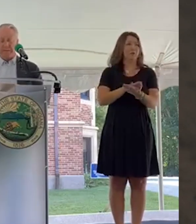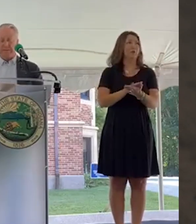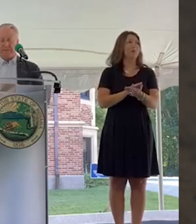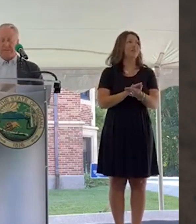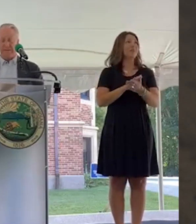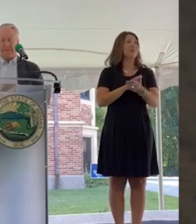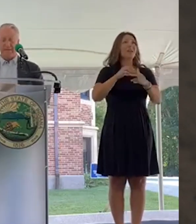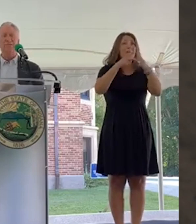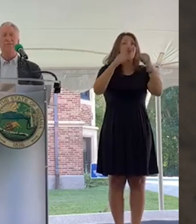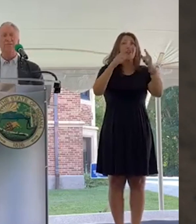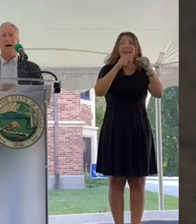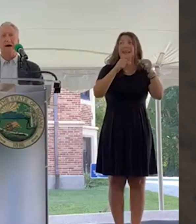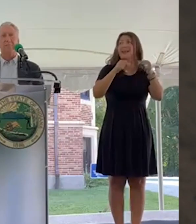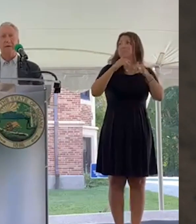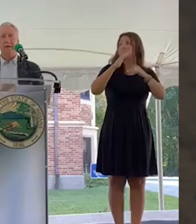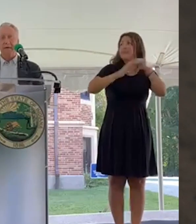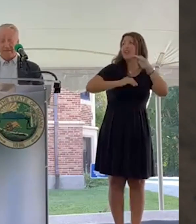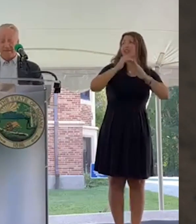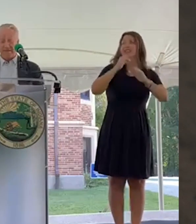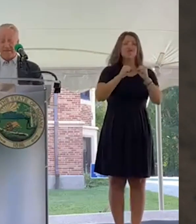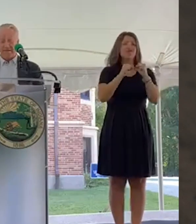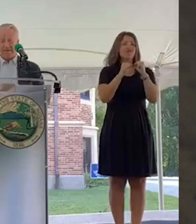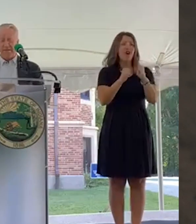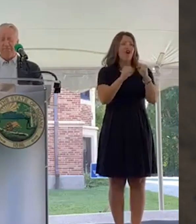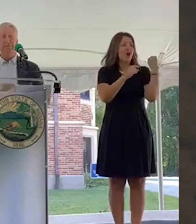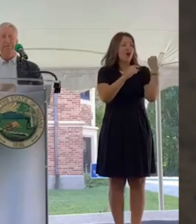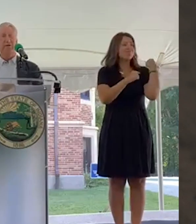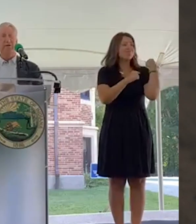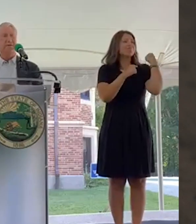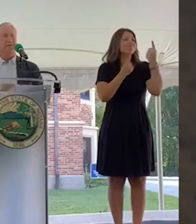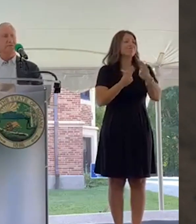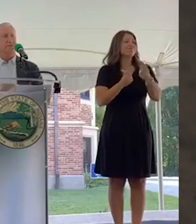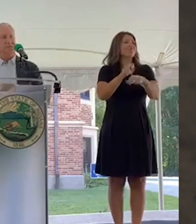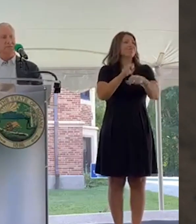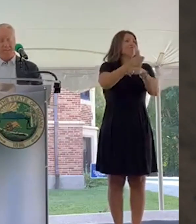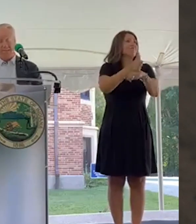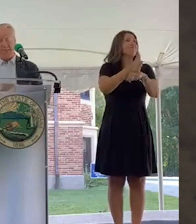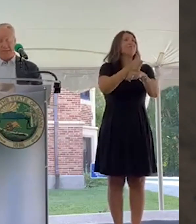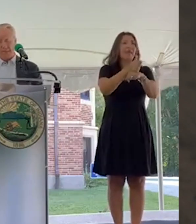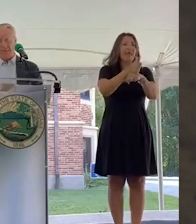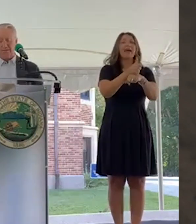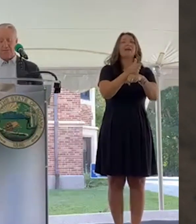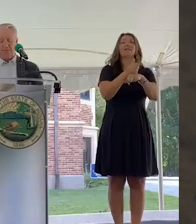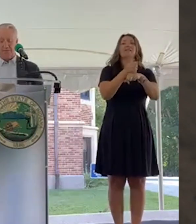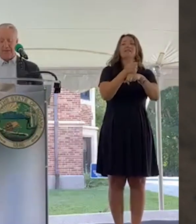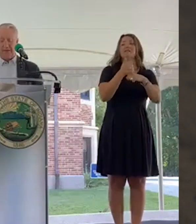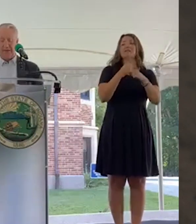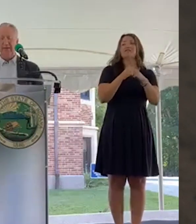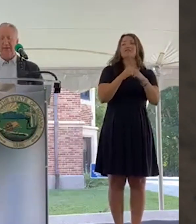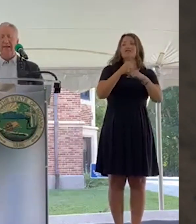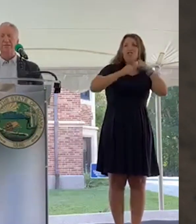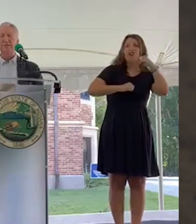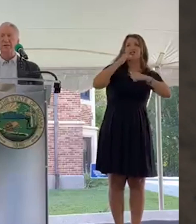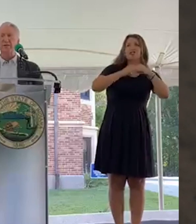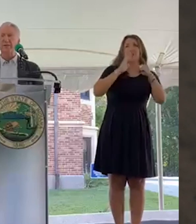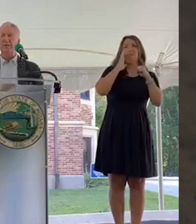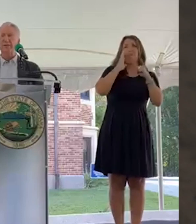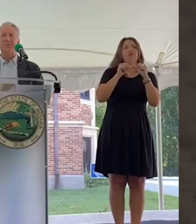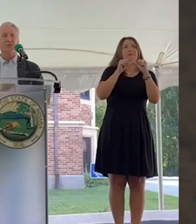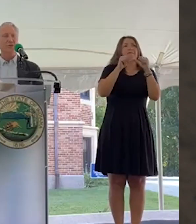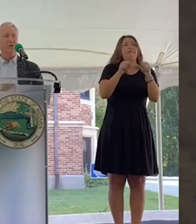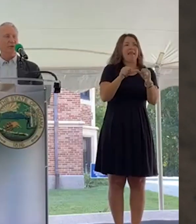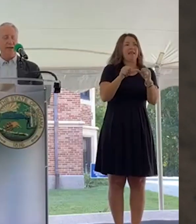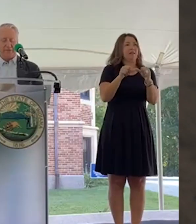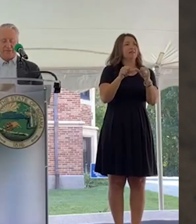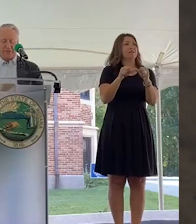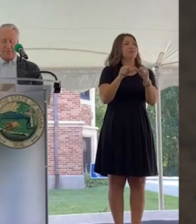brick buildings have stood the test of time, and several of the most architecturally significant buildings will remain as the